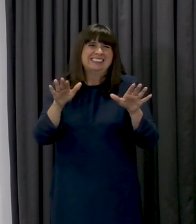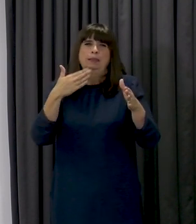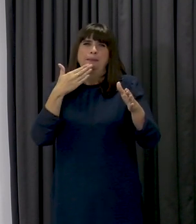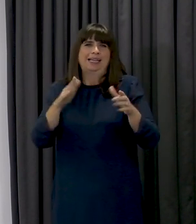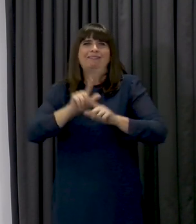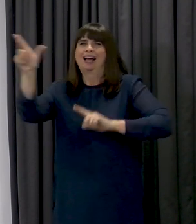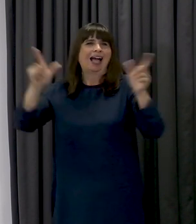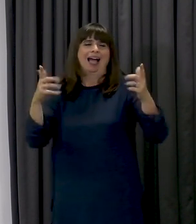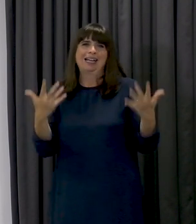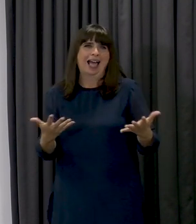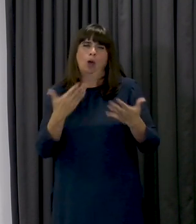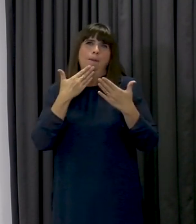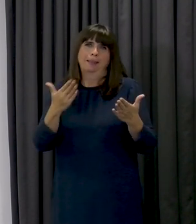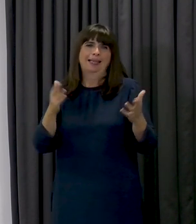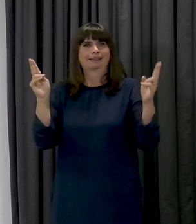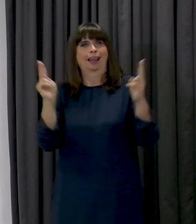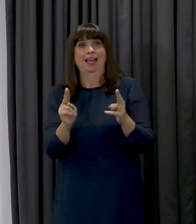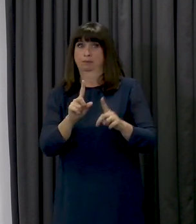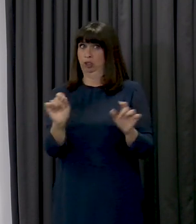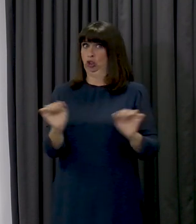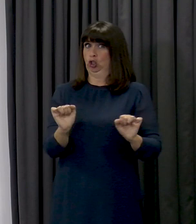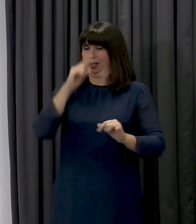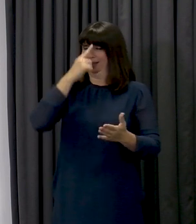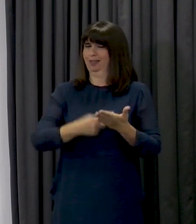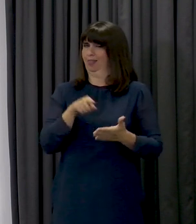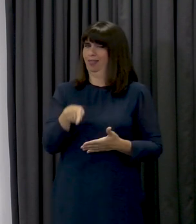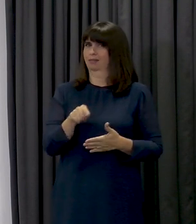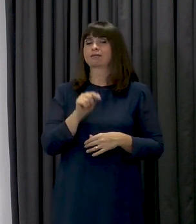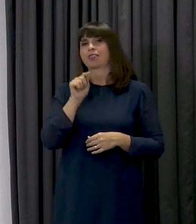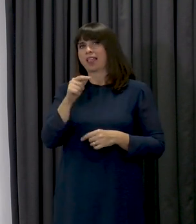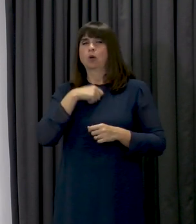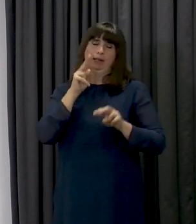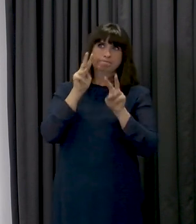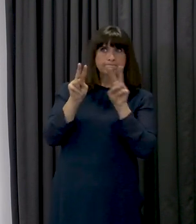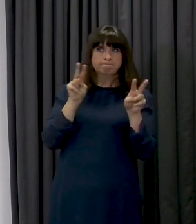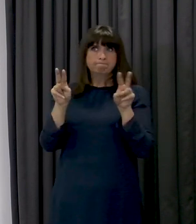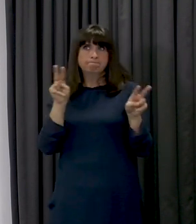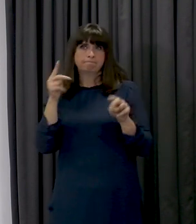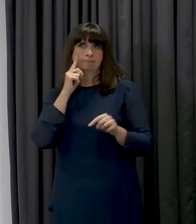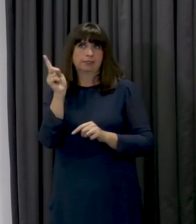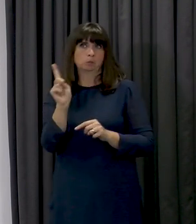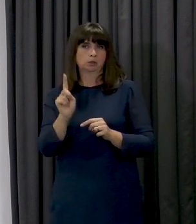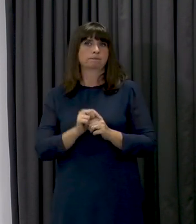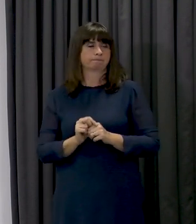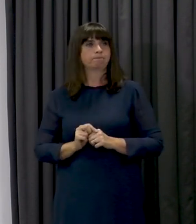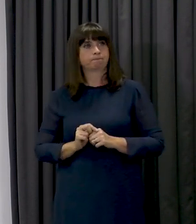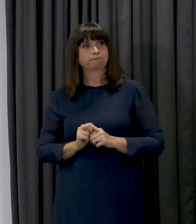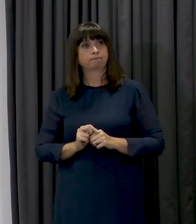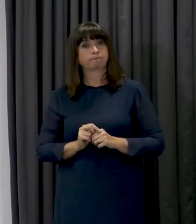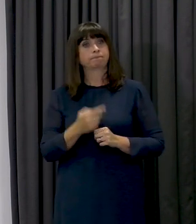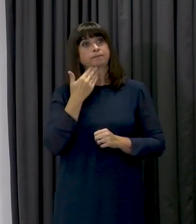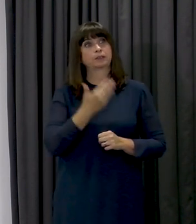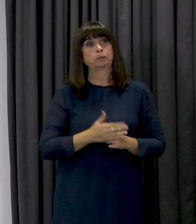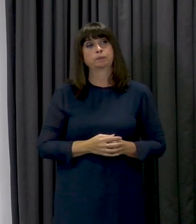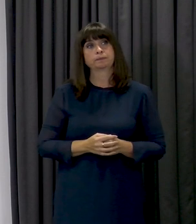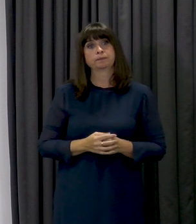be targeted to where we think they would be necessary and part of a wider package of measures. Owain, diolch.